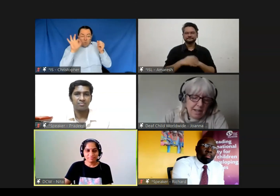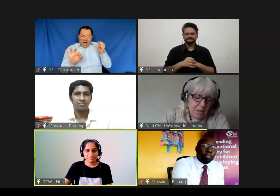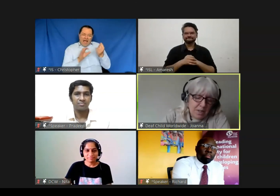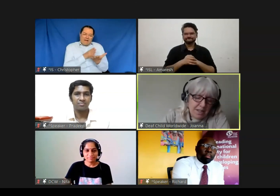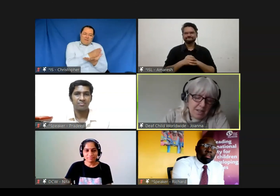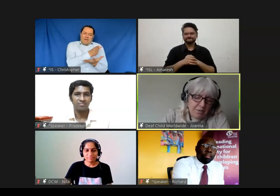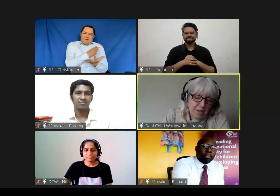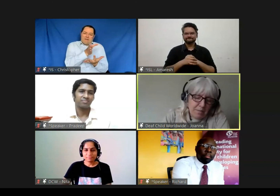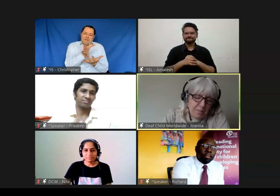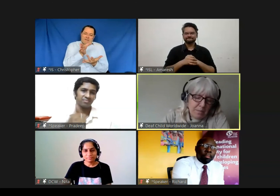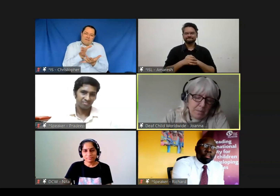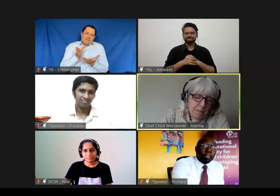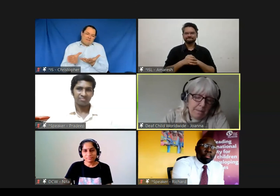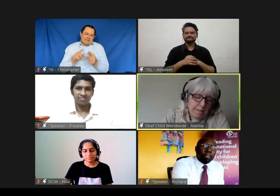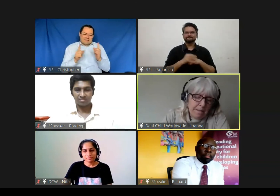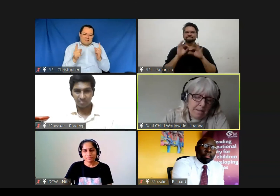I wonder,